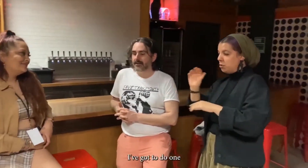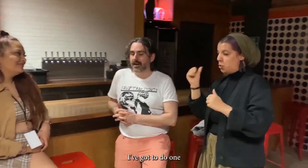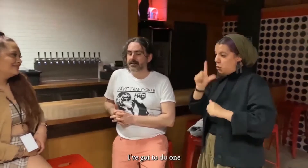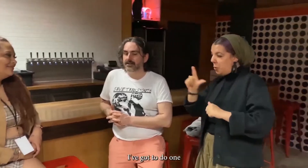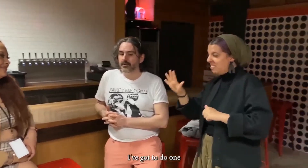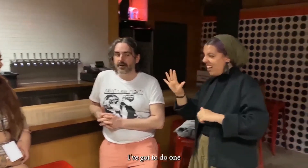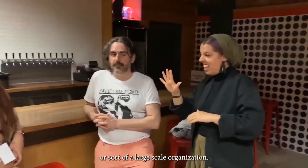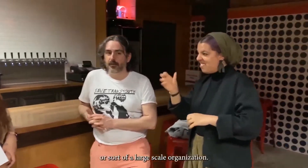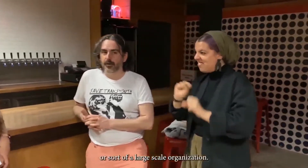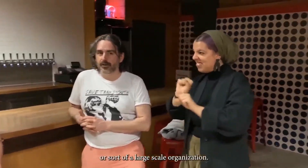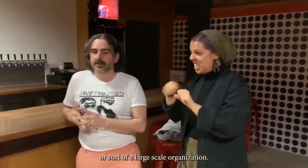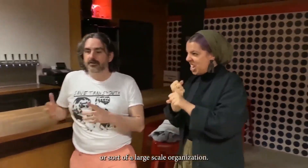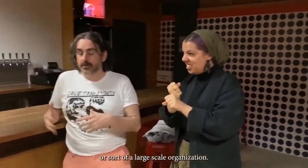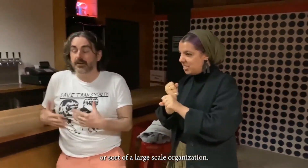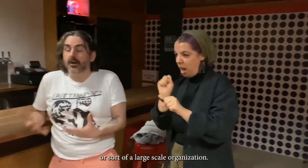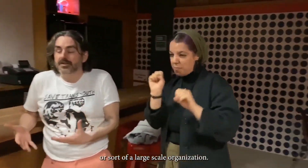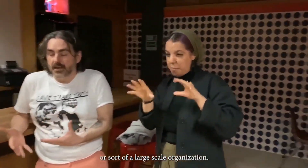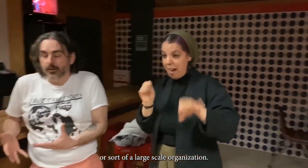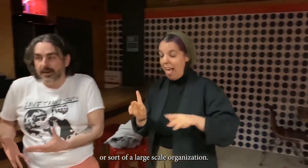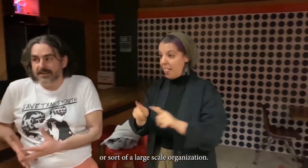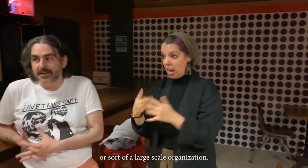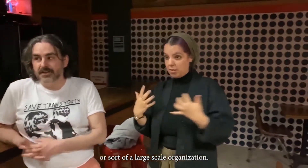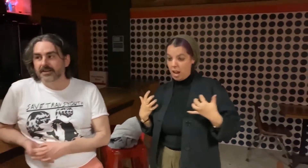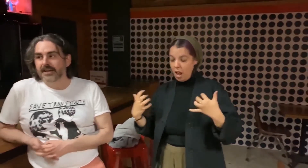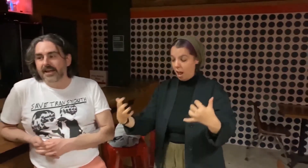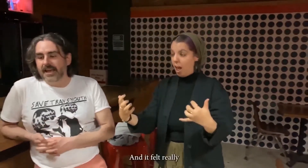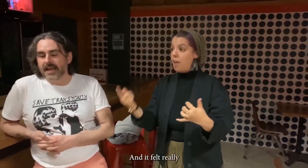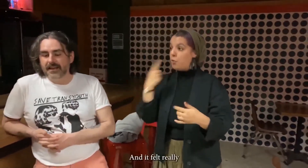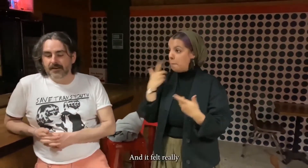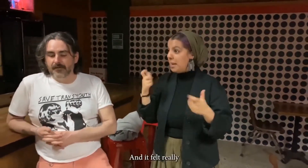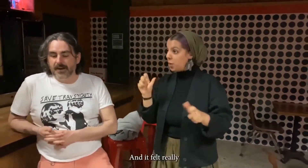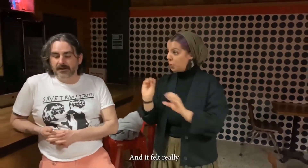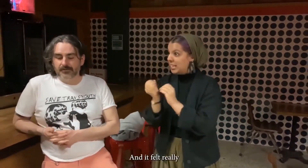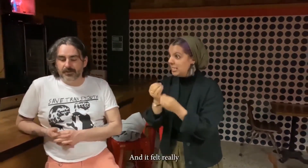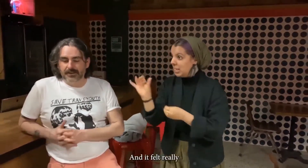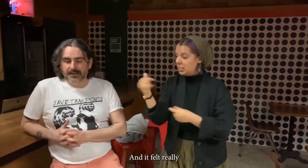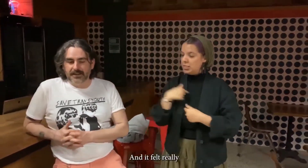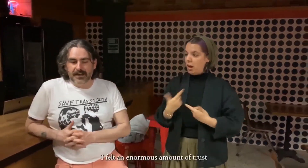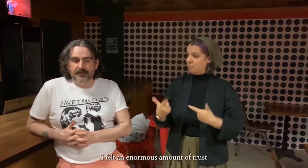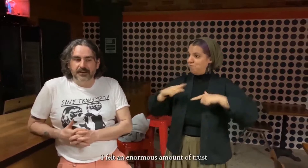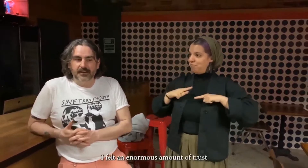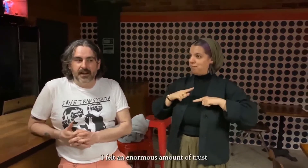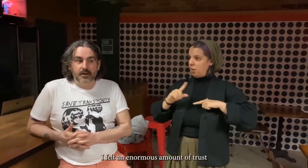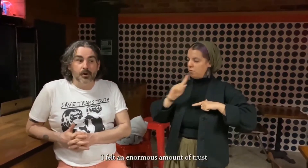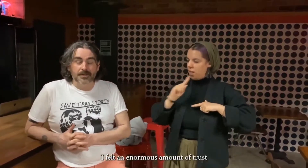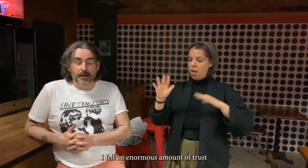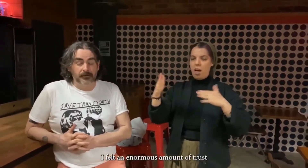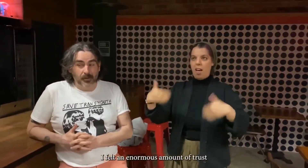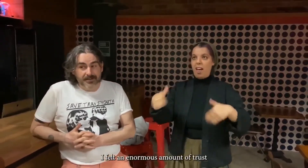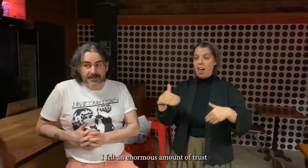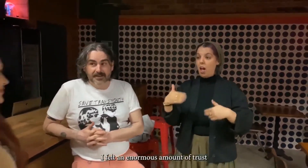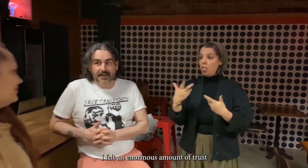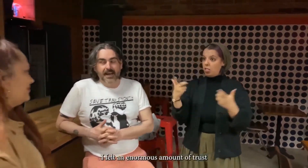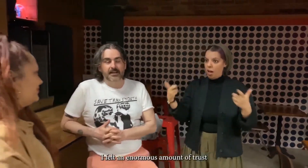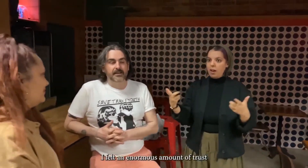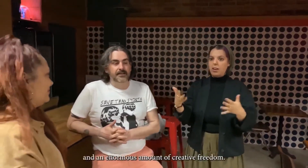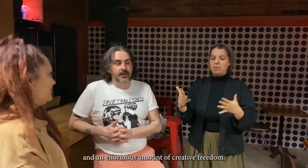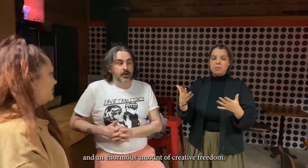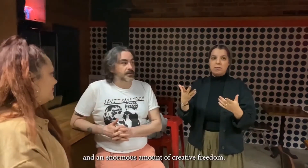first time I got to do one for sort of a large-scale organization. And it felt really, I felt an enormous amount of trust